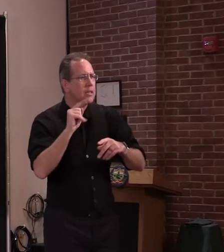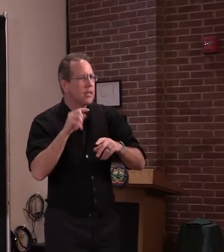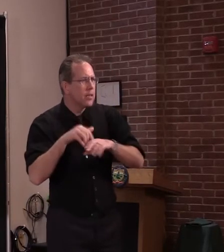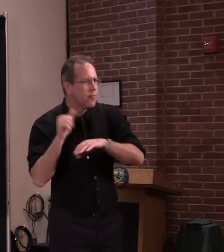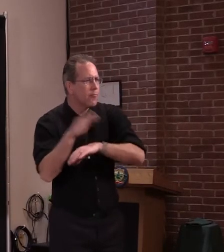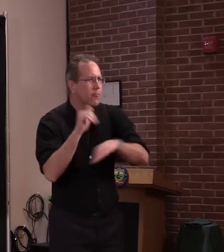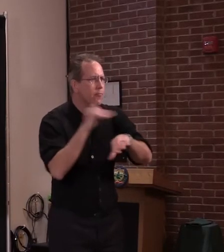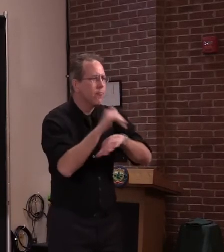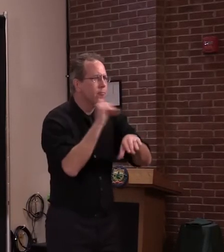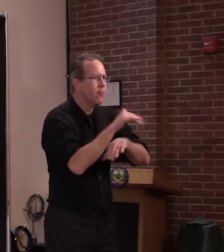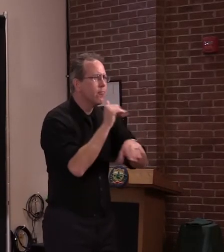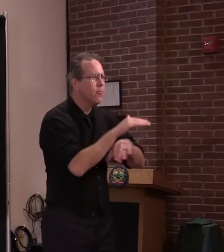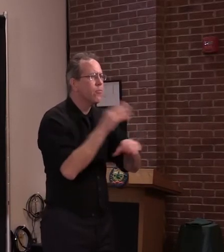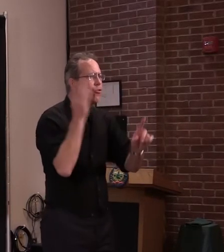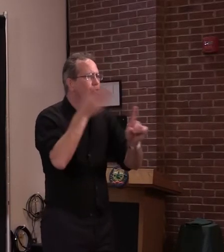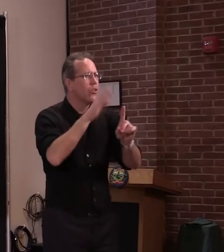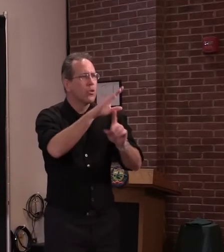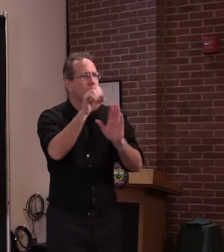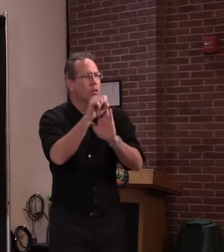to